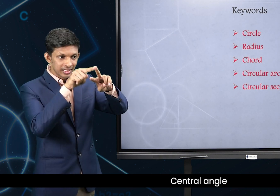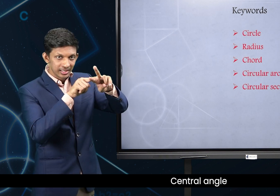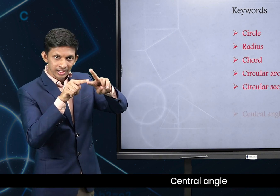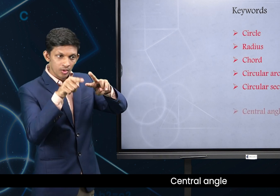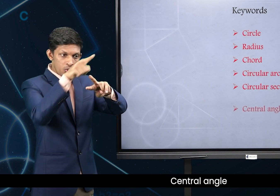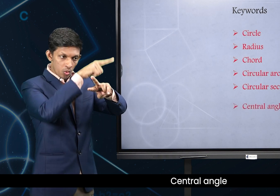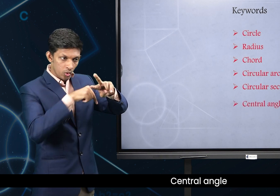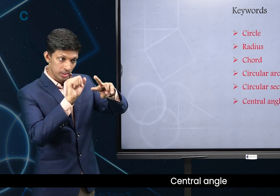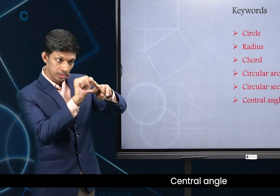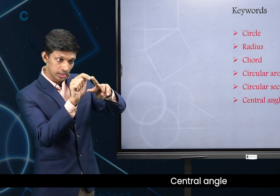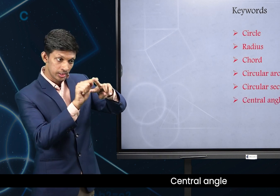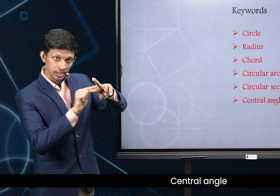central angle,